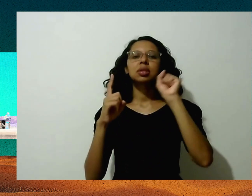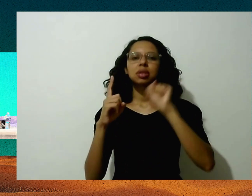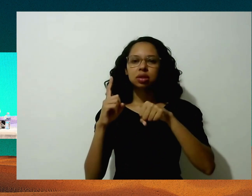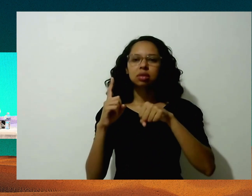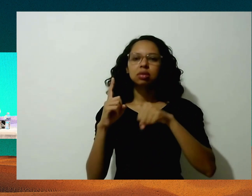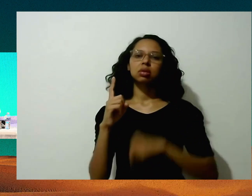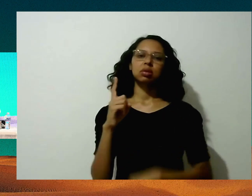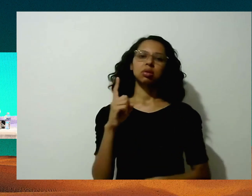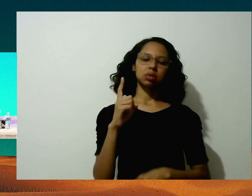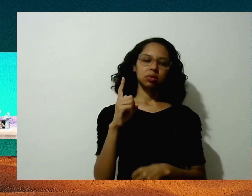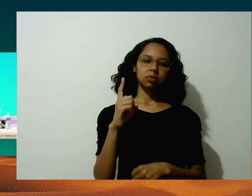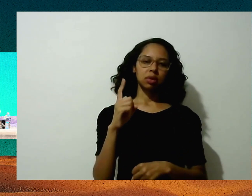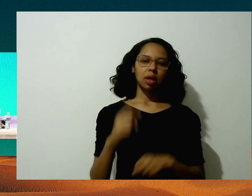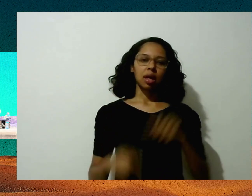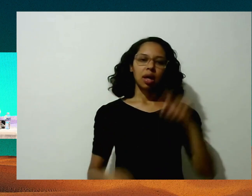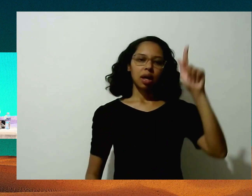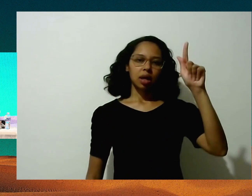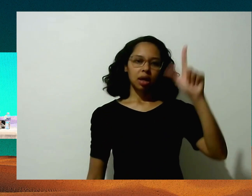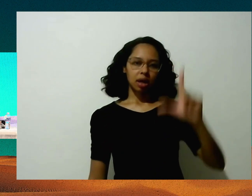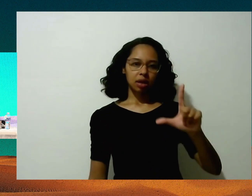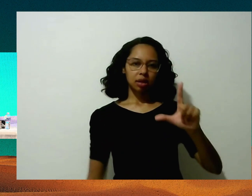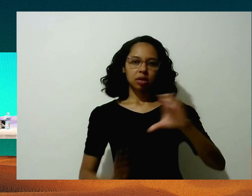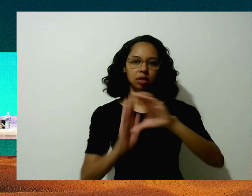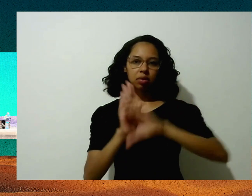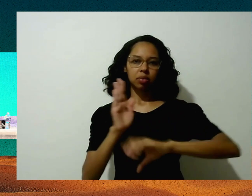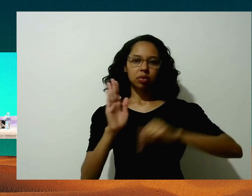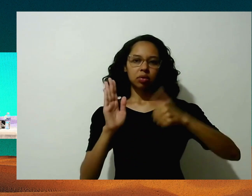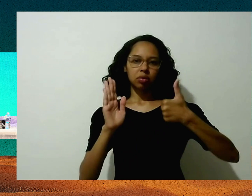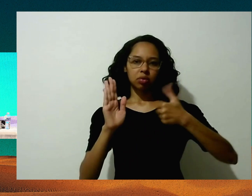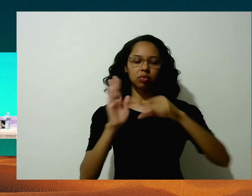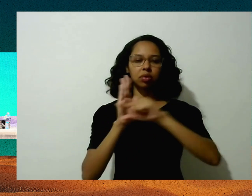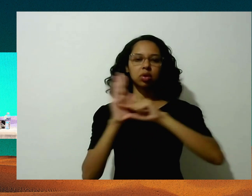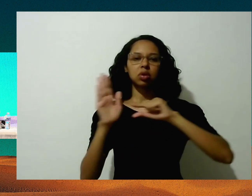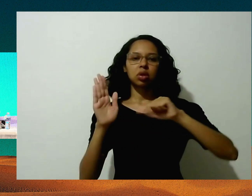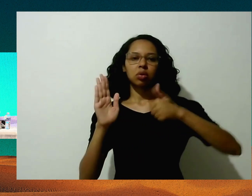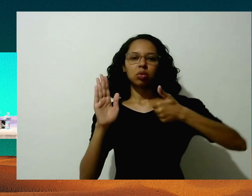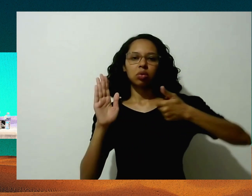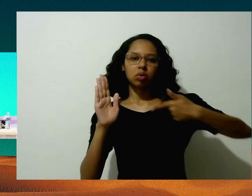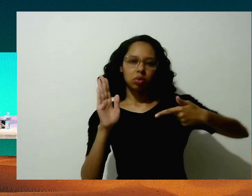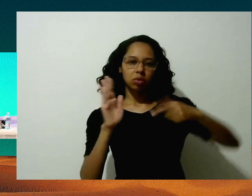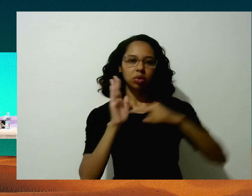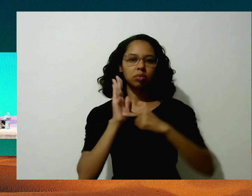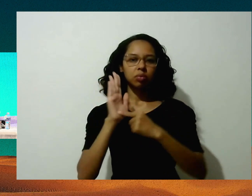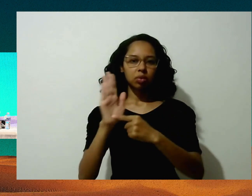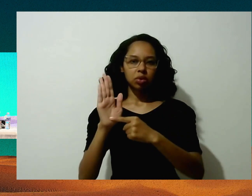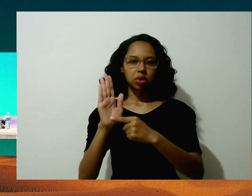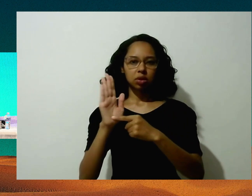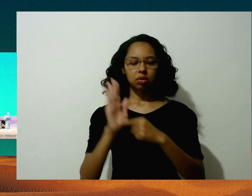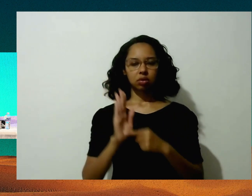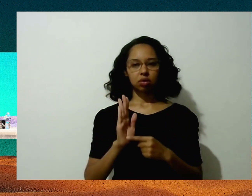Gálatas capítulo 1, versículo 12. Galatians chapter 1, verse 12.